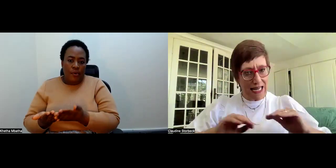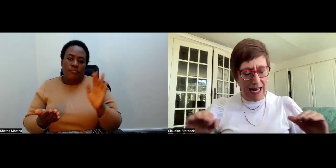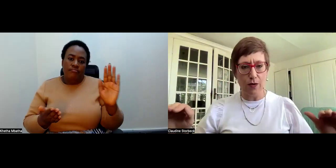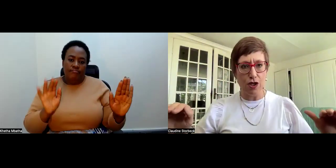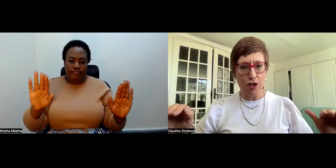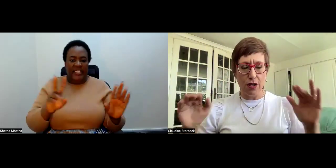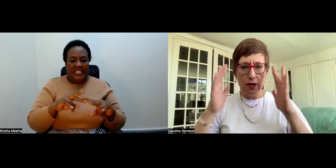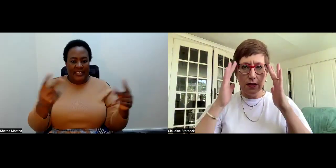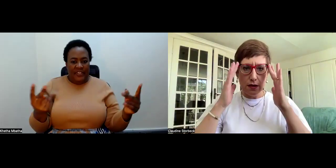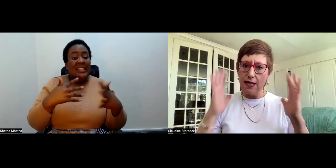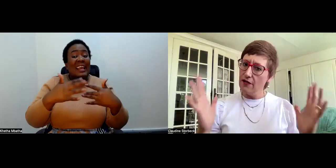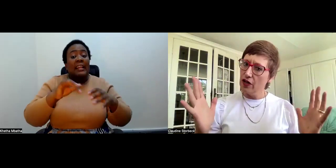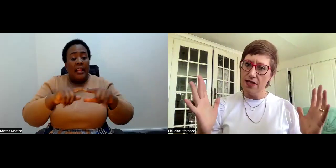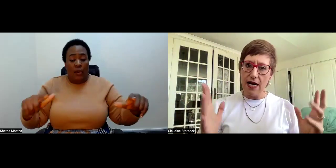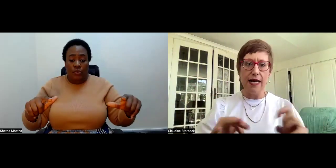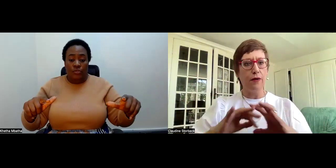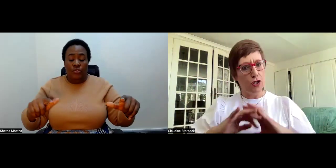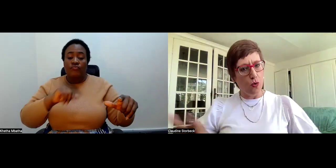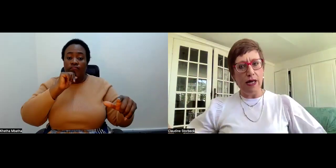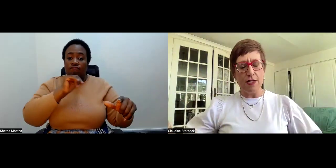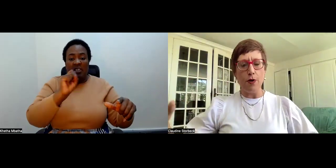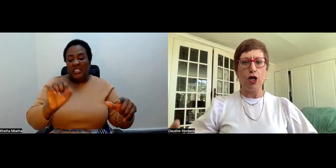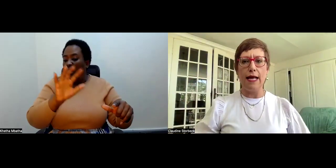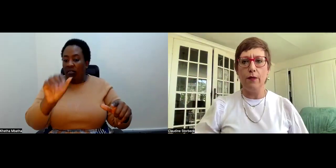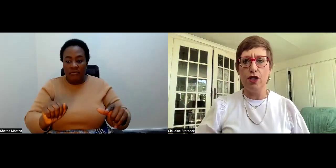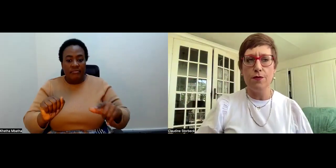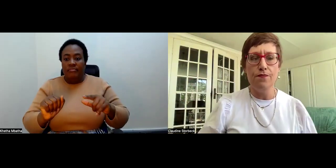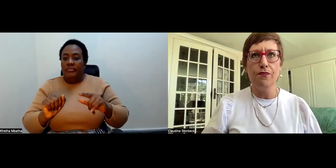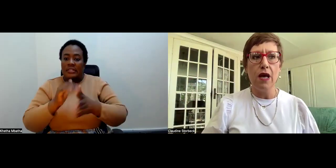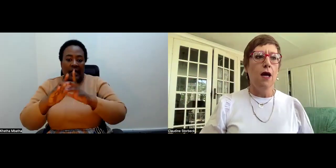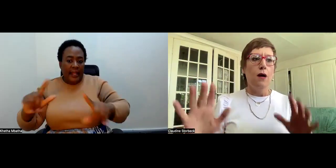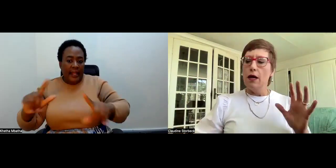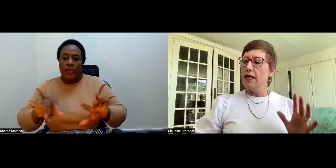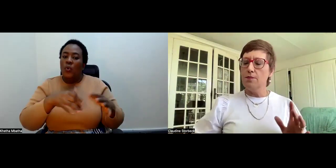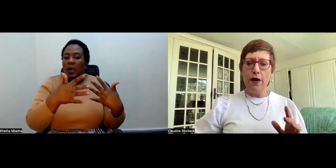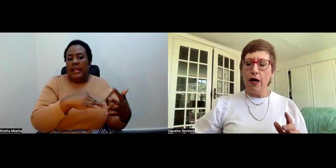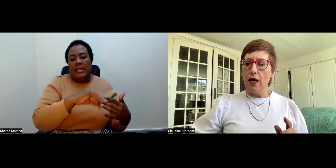in any language, South African Sign Language or any spoken language.